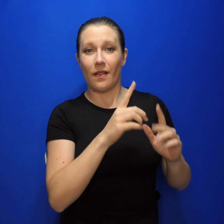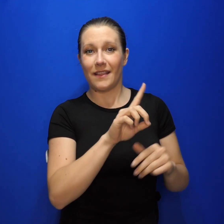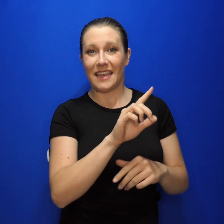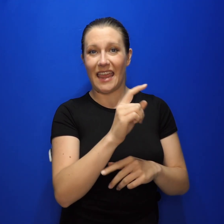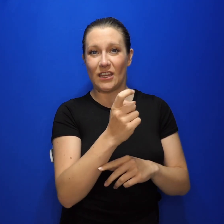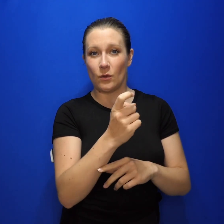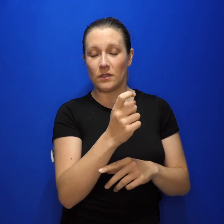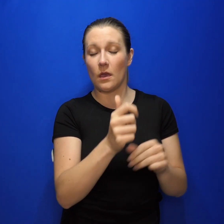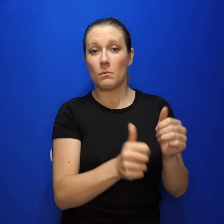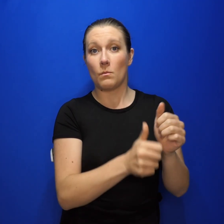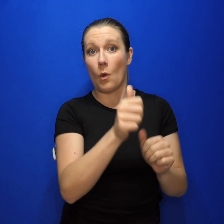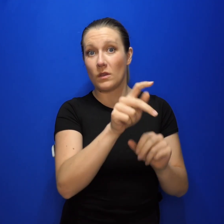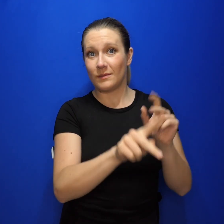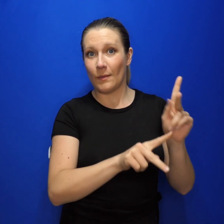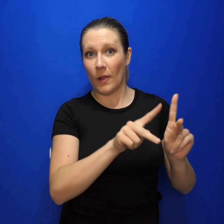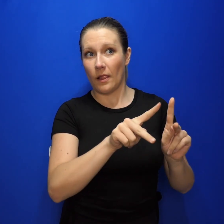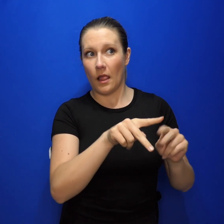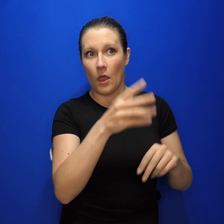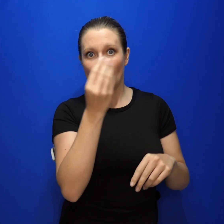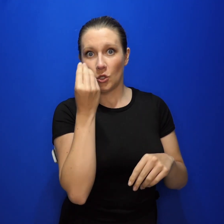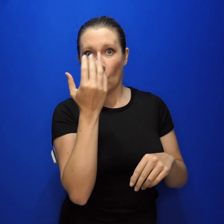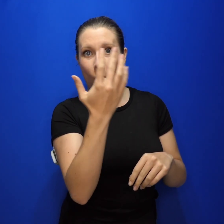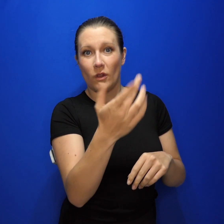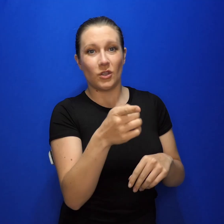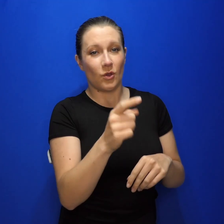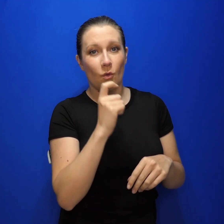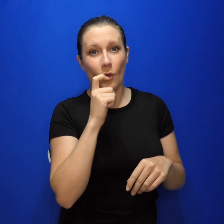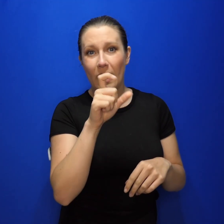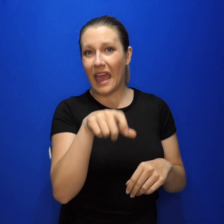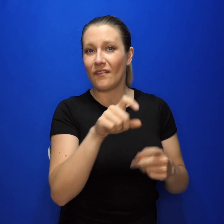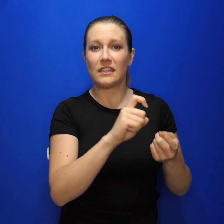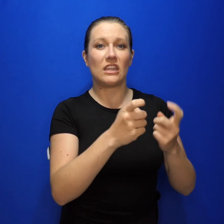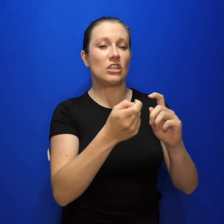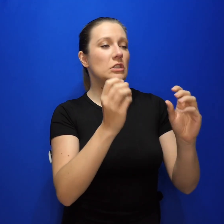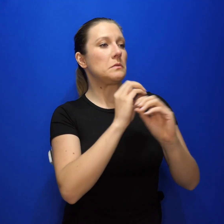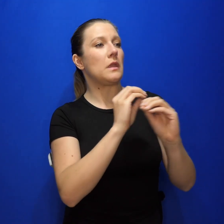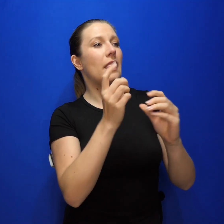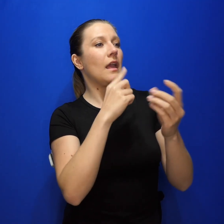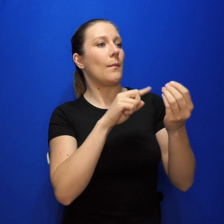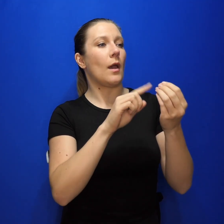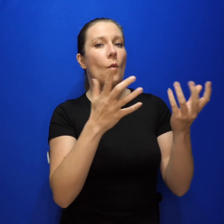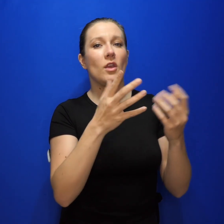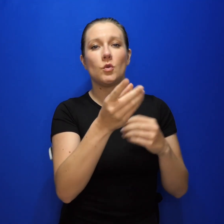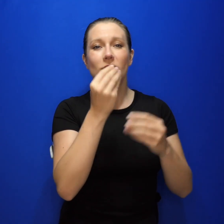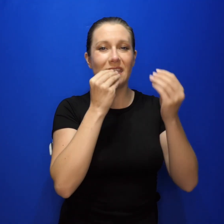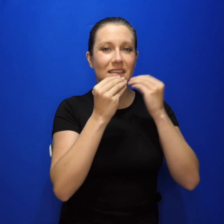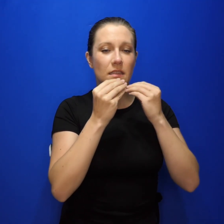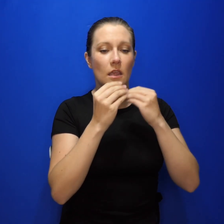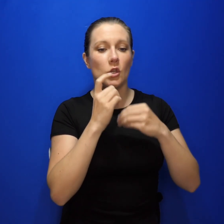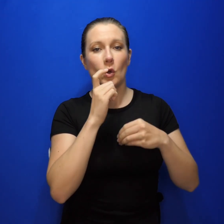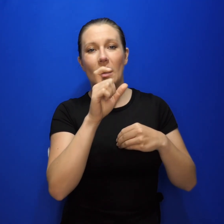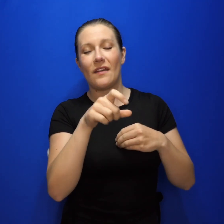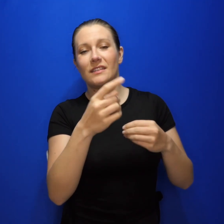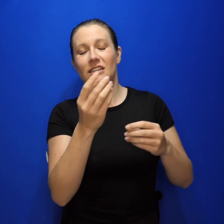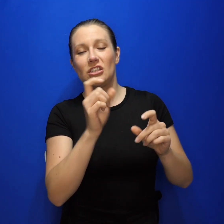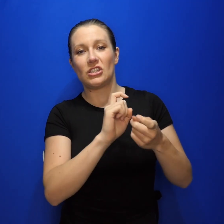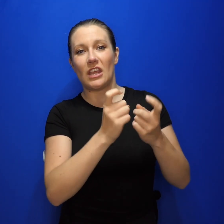diagnosis. Most people are told you don't have to change a thing that you're eating. You don't have to change a thing that you're going to